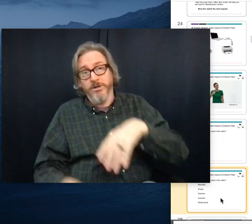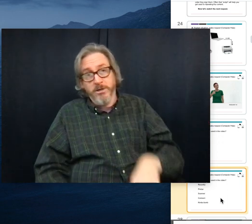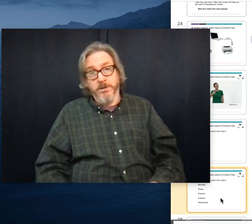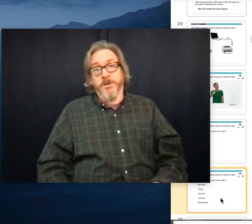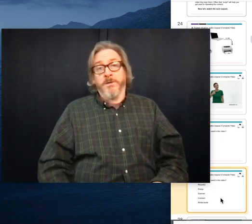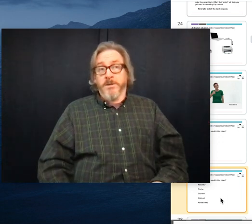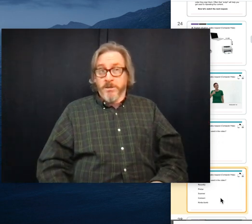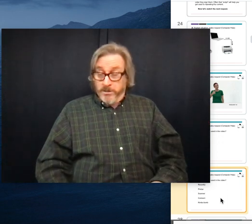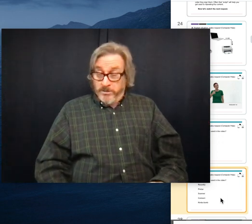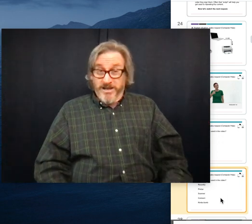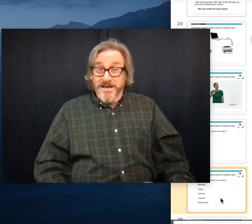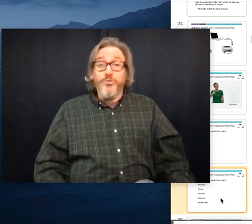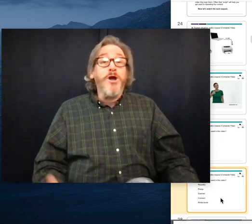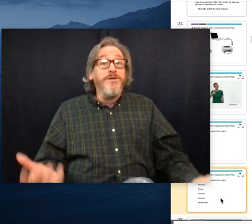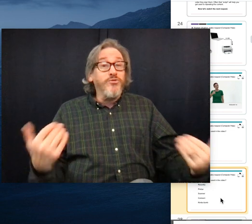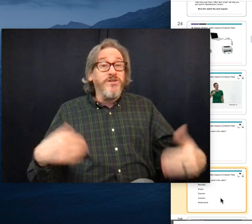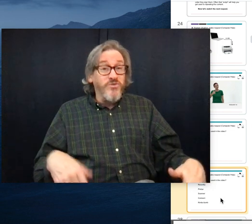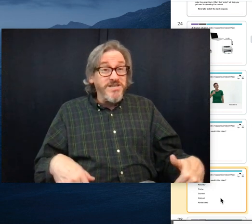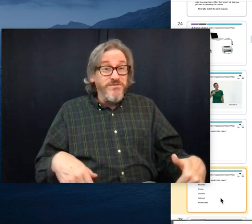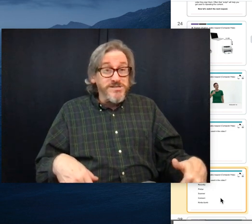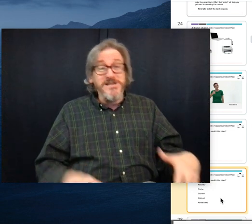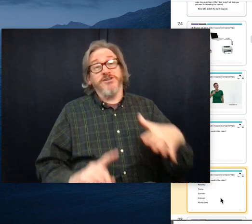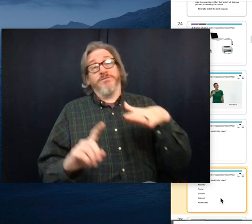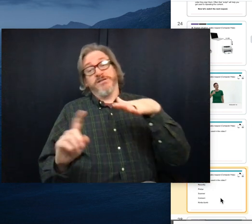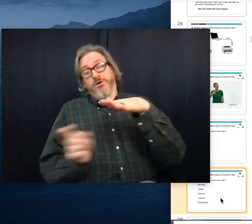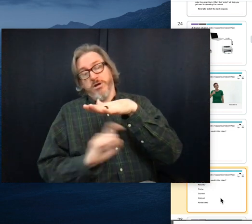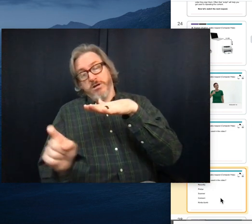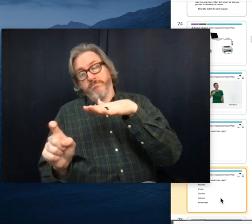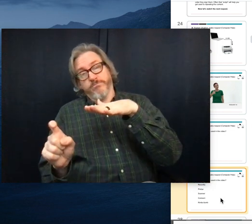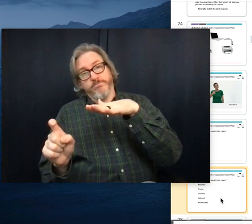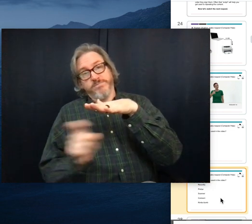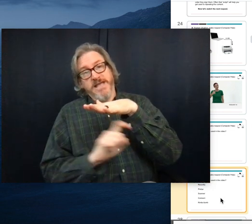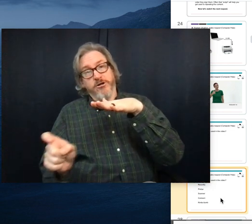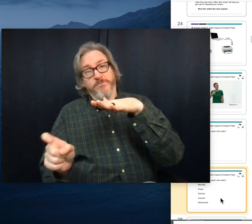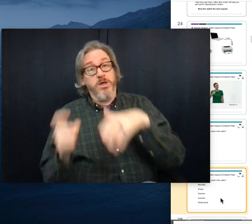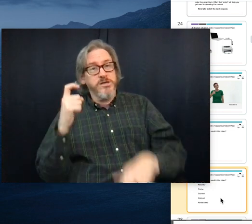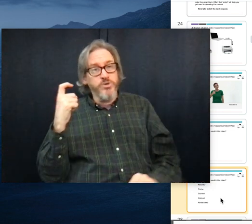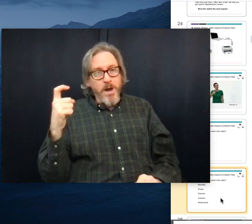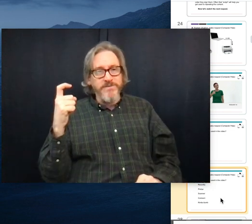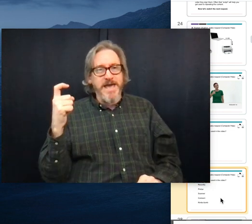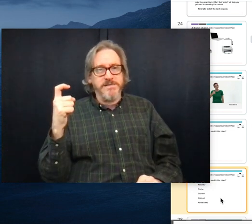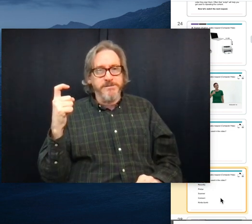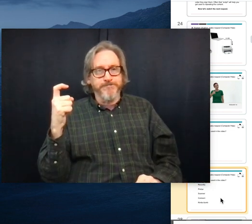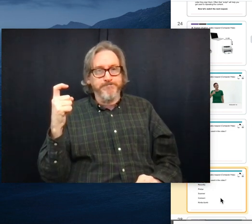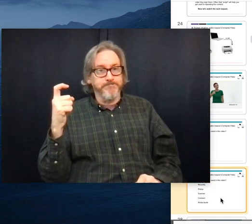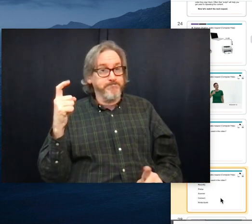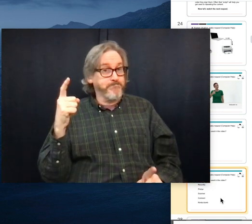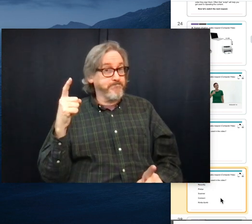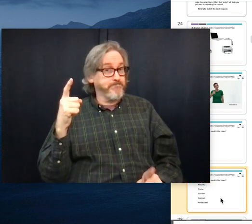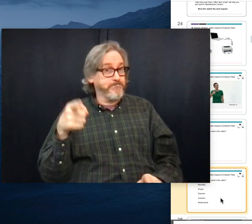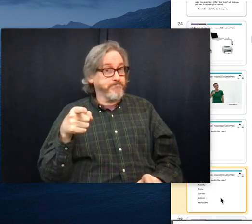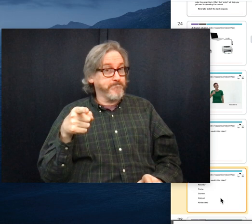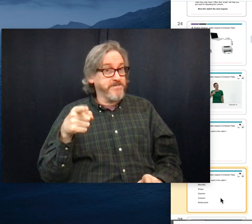do, they need to come into the 21st century. So, scanner. So why the X?